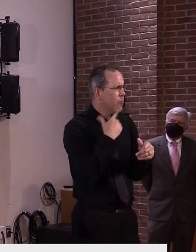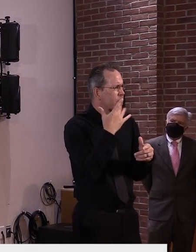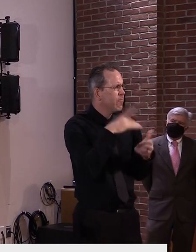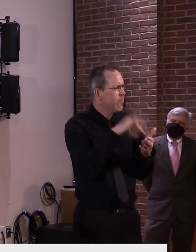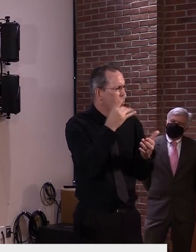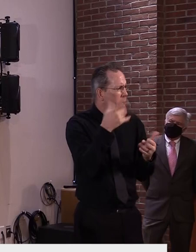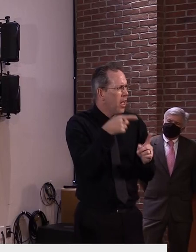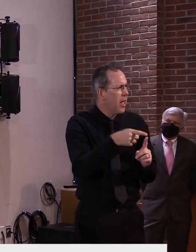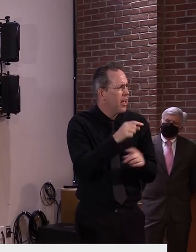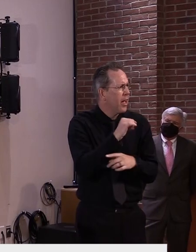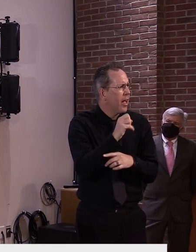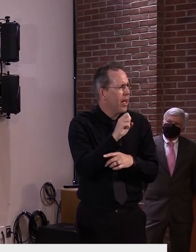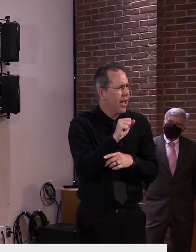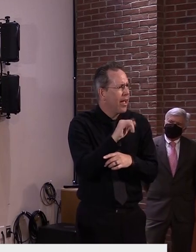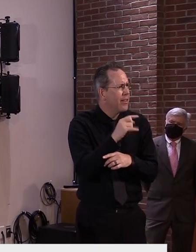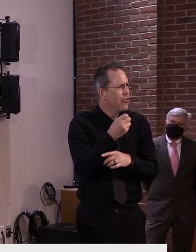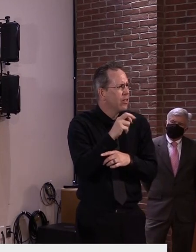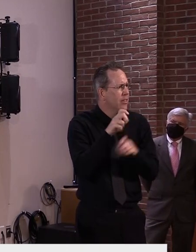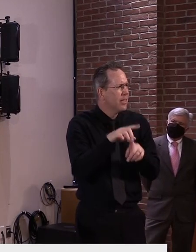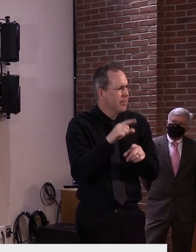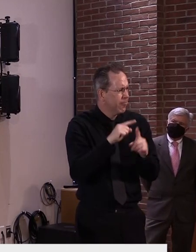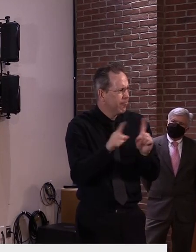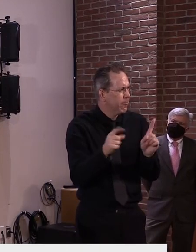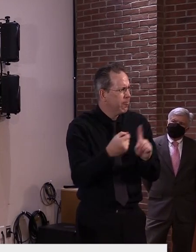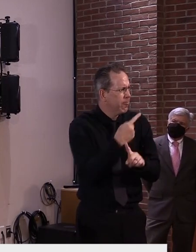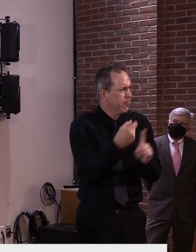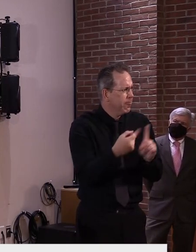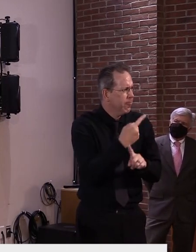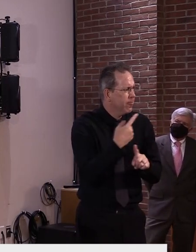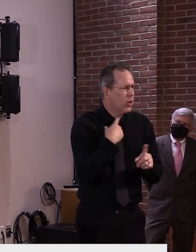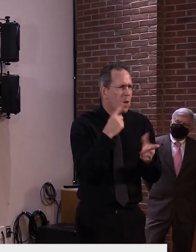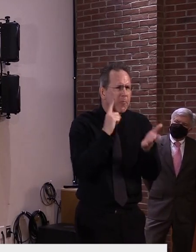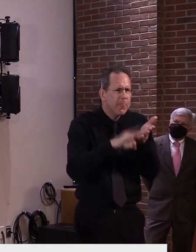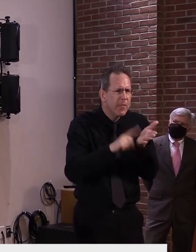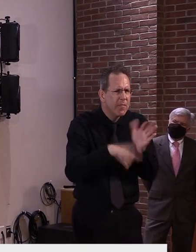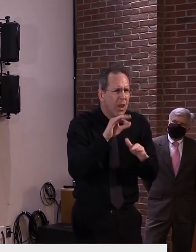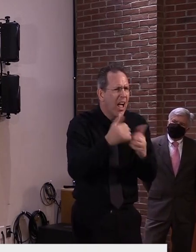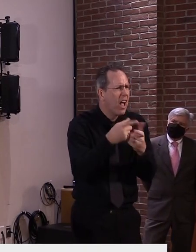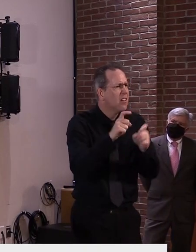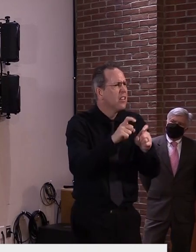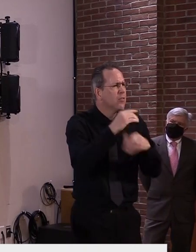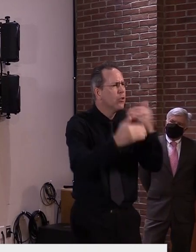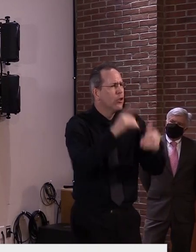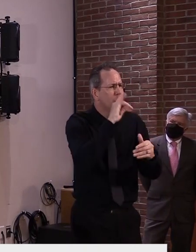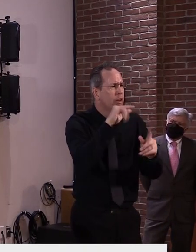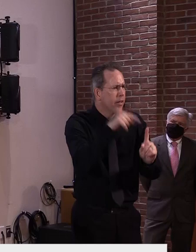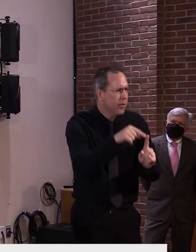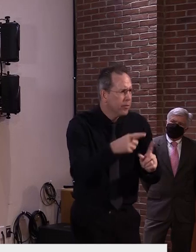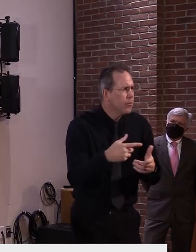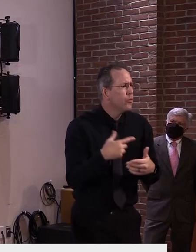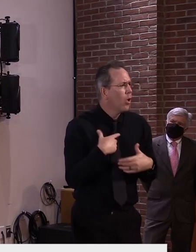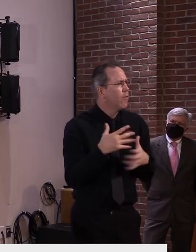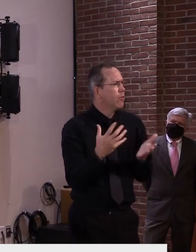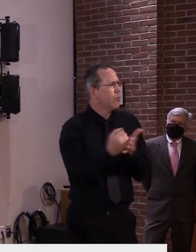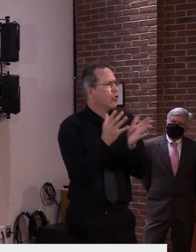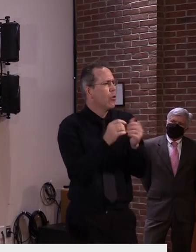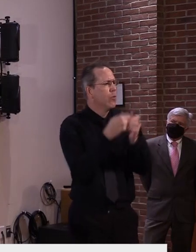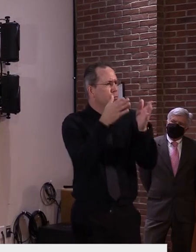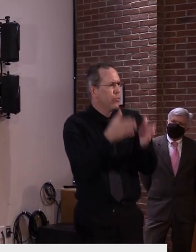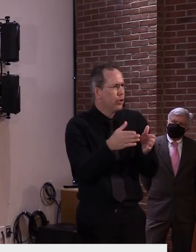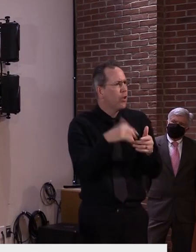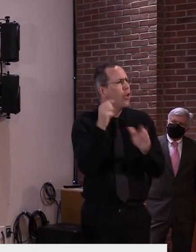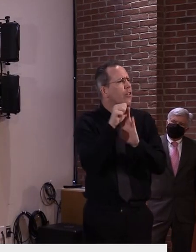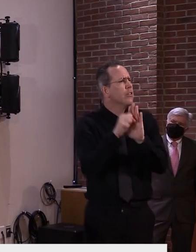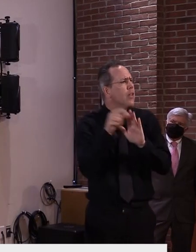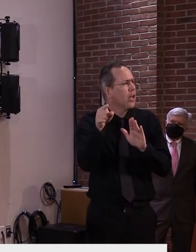an aside, I've spoken with a colleague in another New England state, and they have a small series of